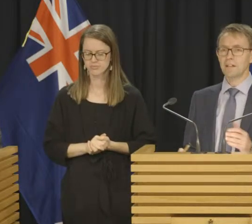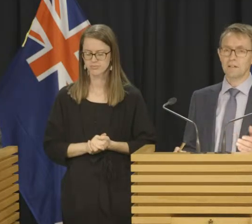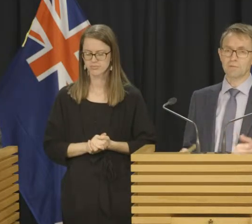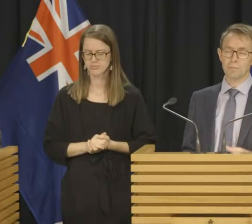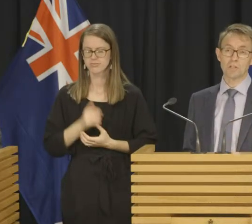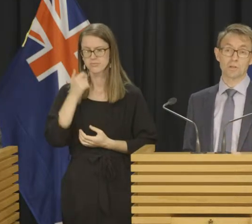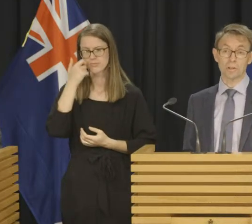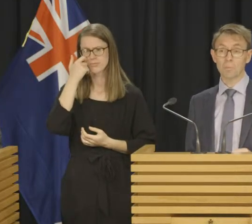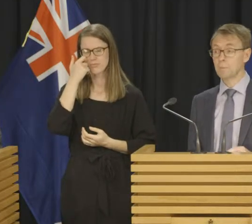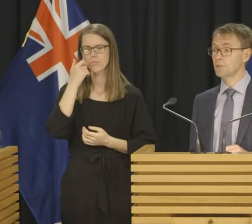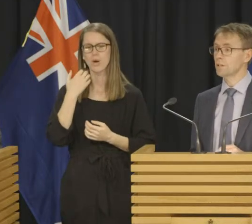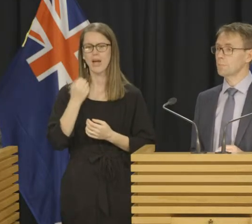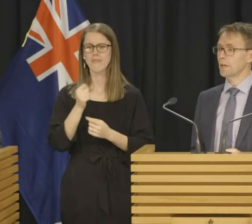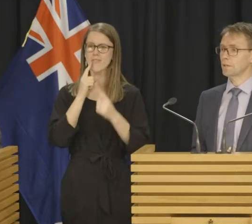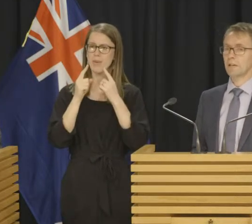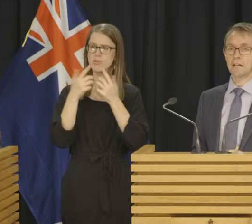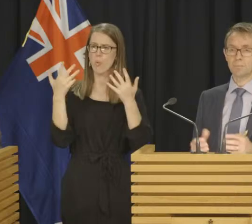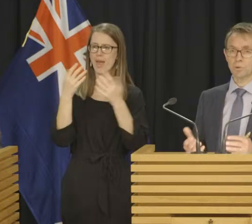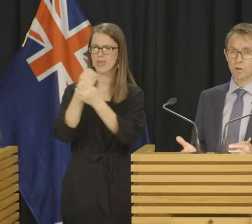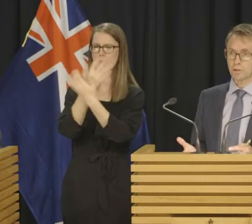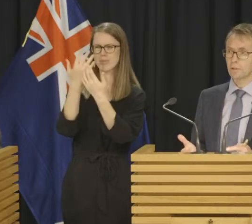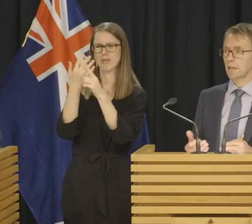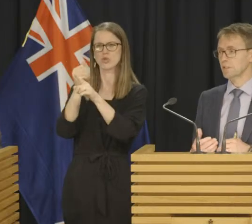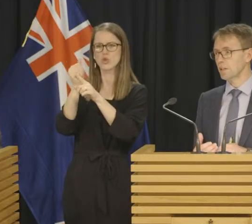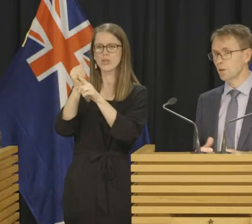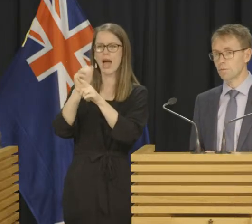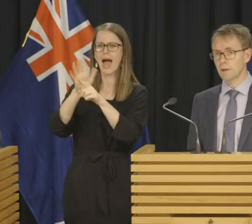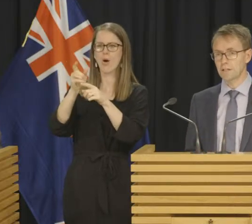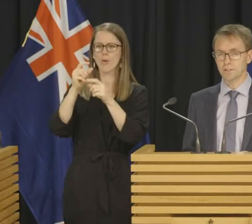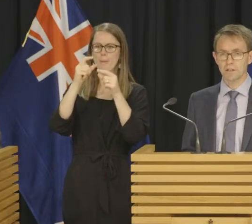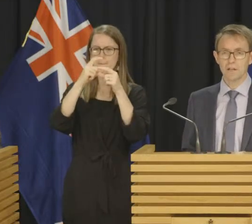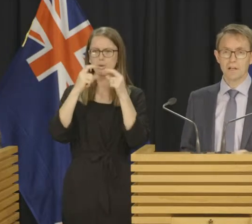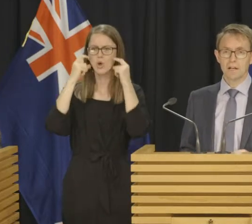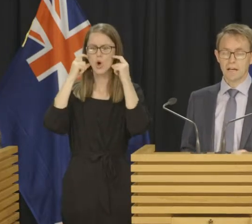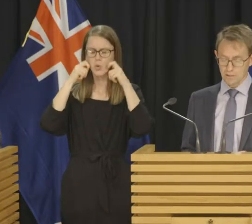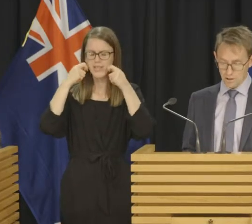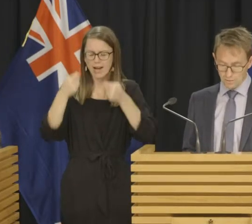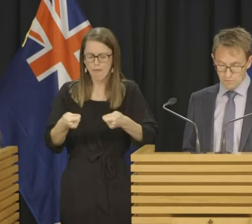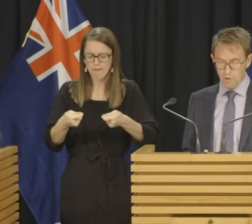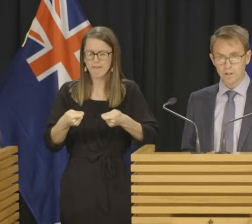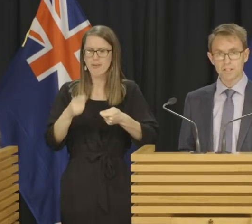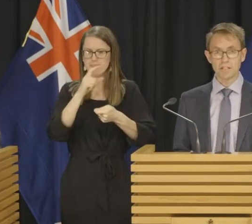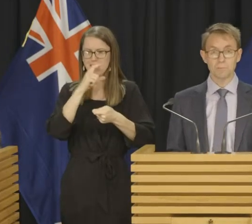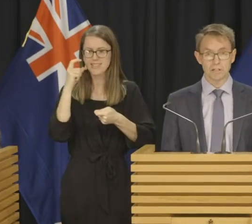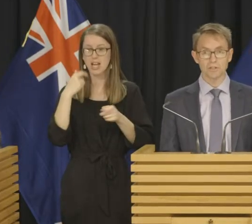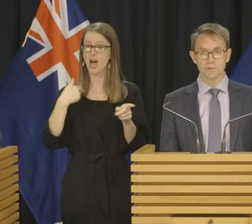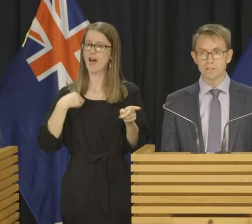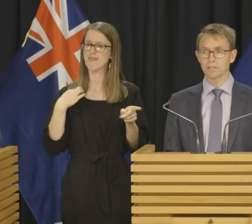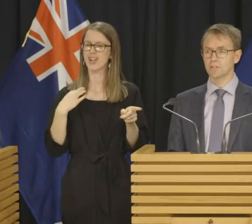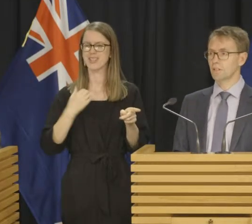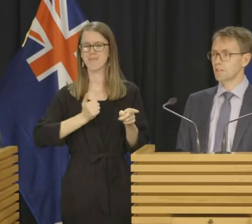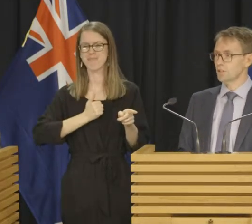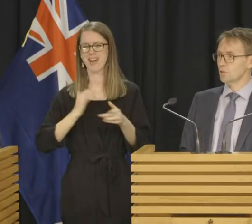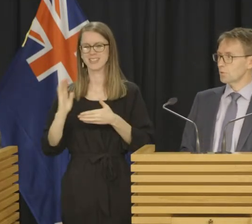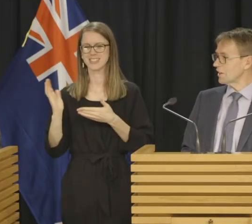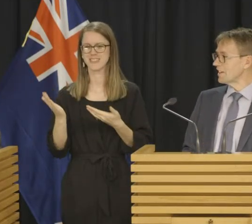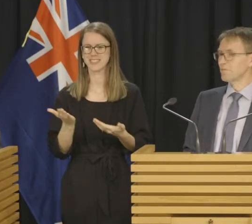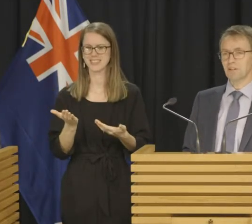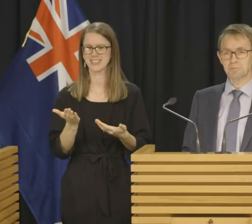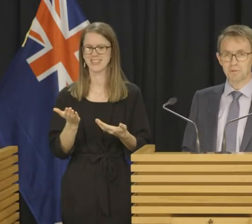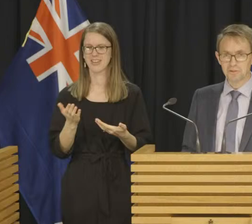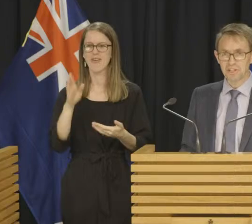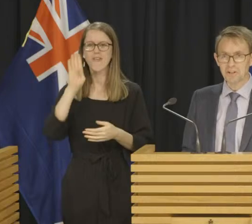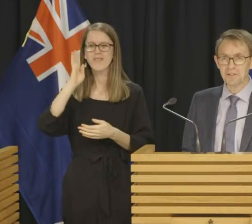comprehensible information on our website about how to put on and take off a mask, and I've even volunteered my services to do